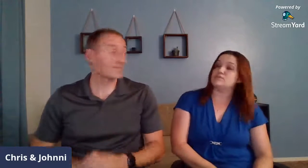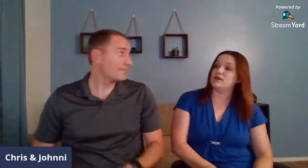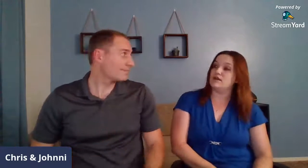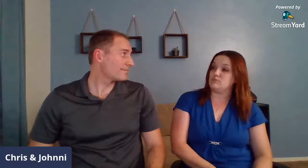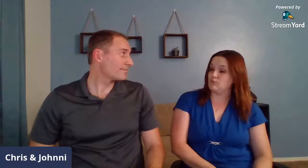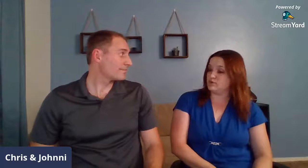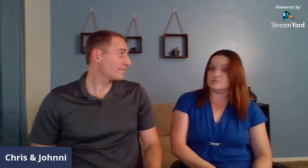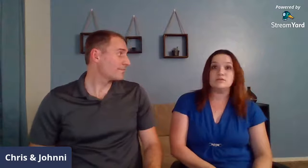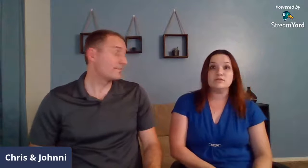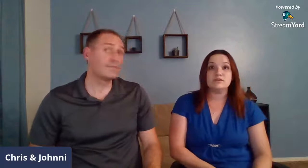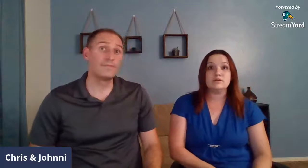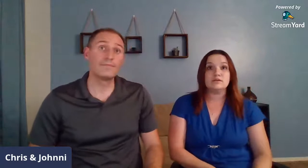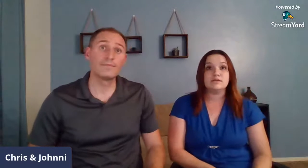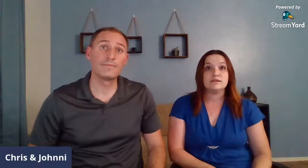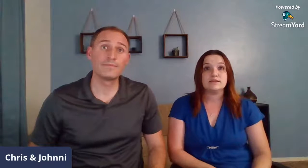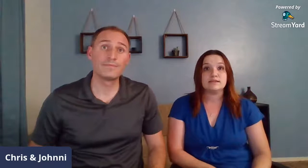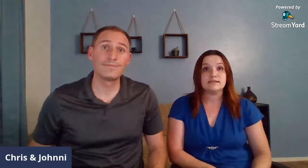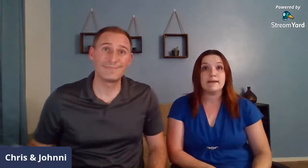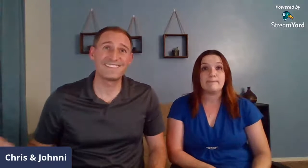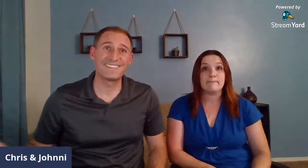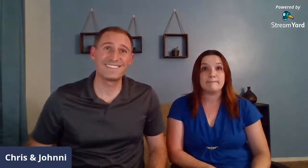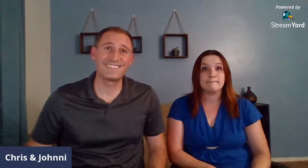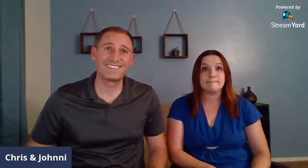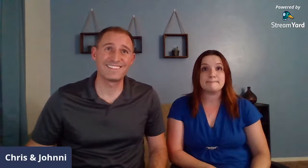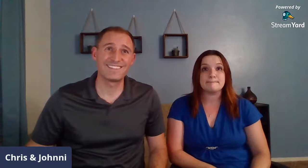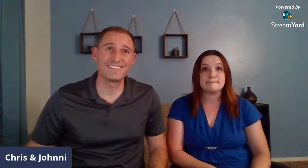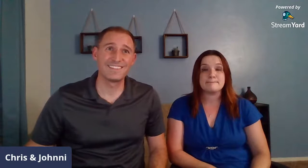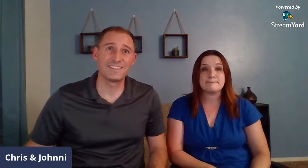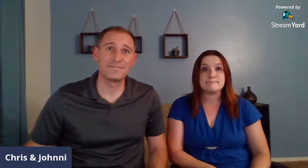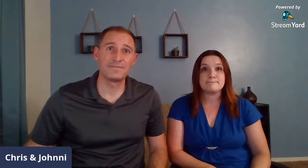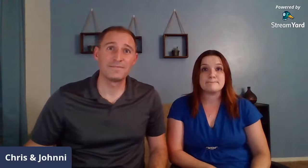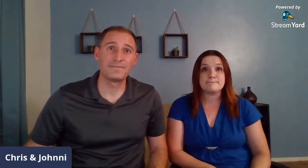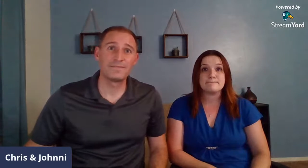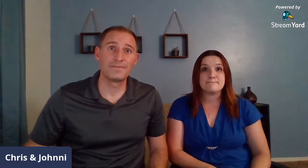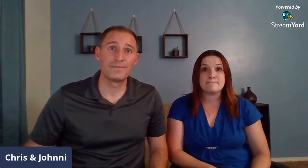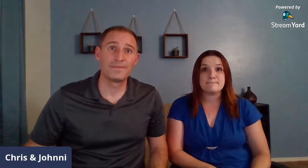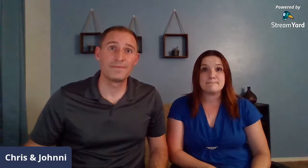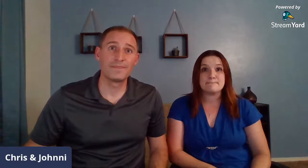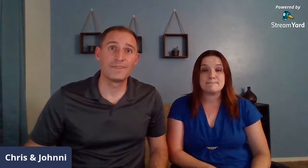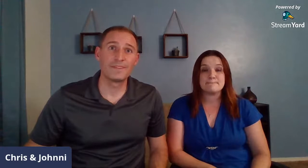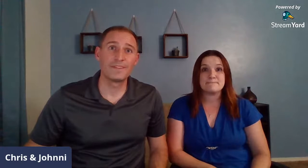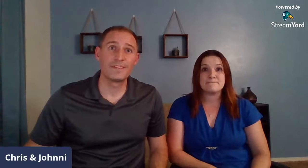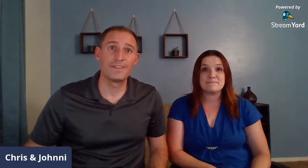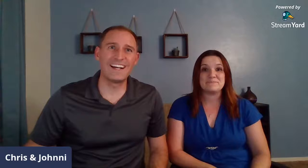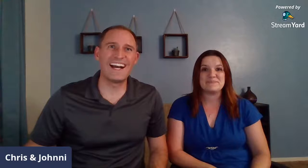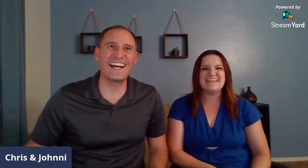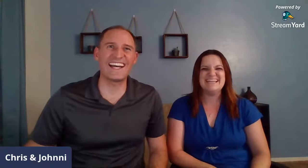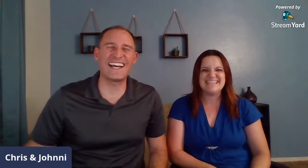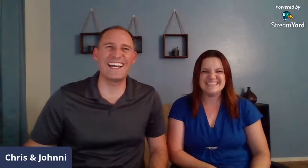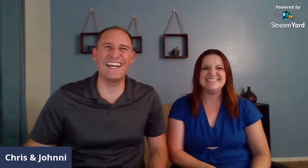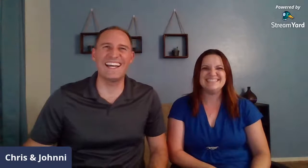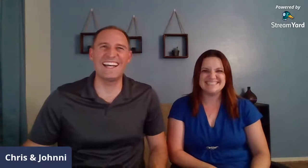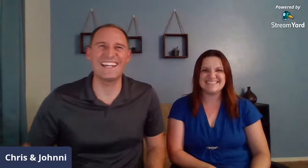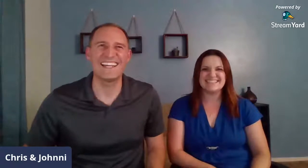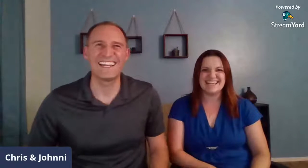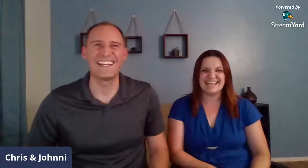Any Can I word? just say one quick thing? Yeah. Chris, you are a study in facial expression. That was